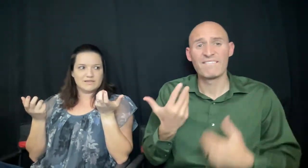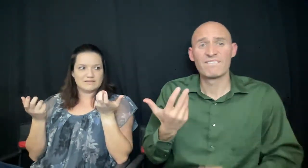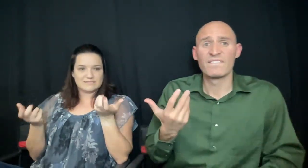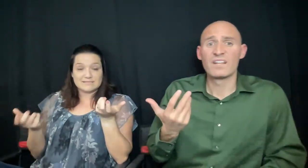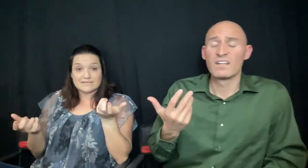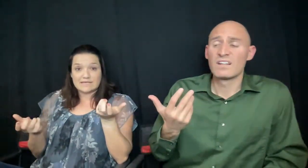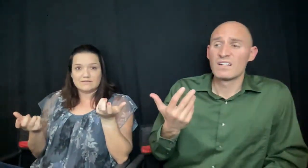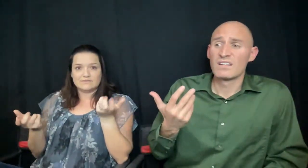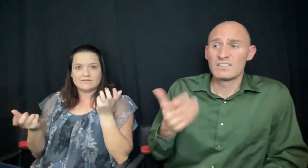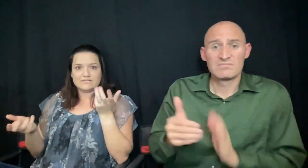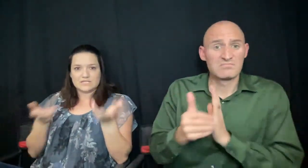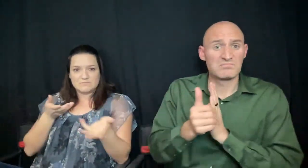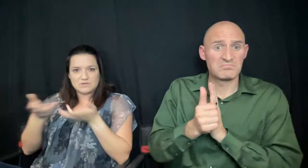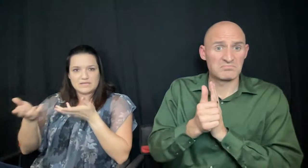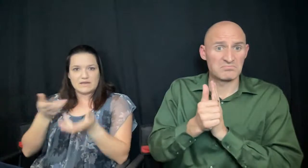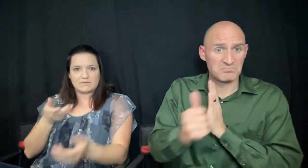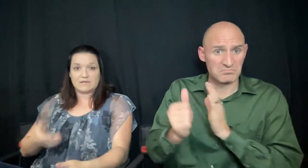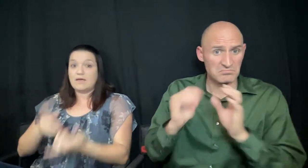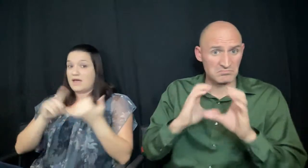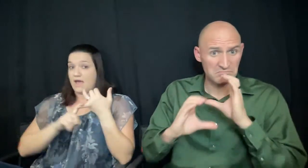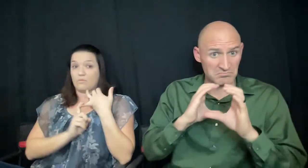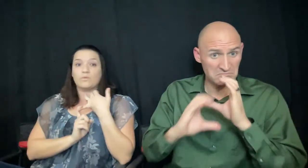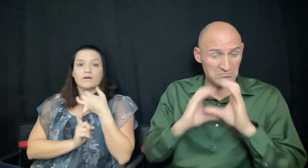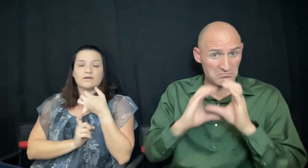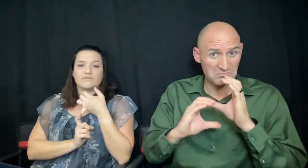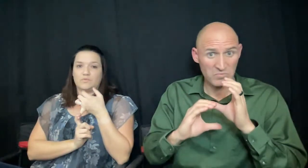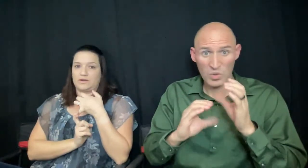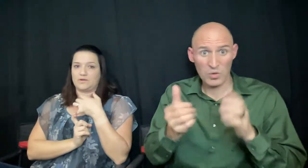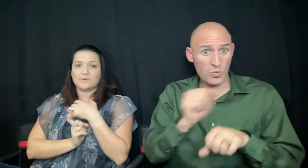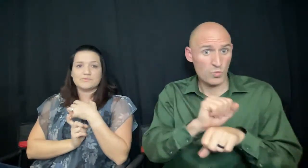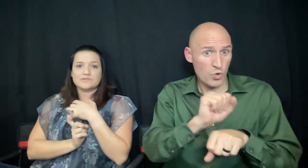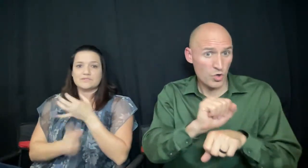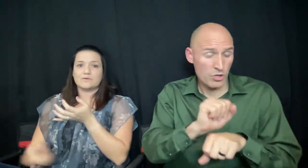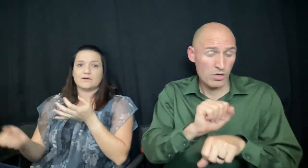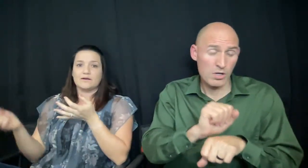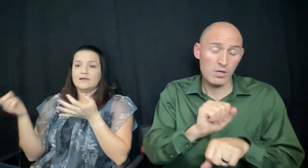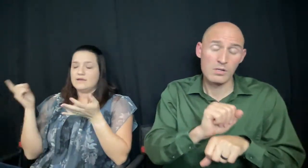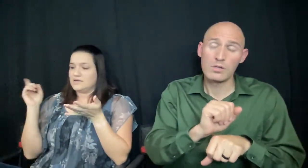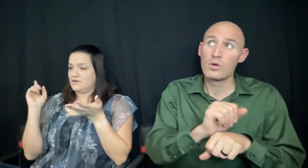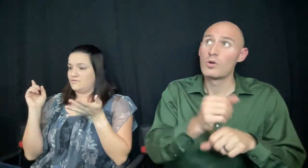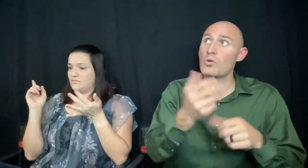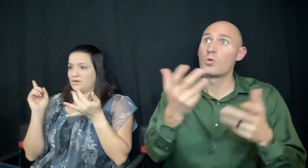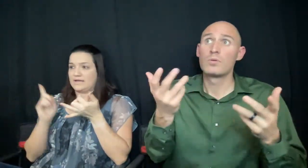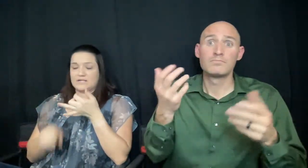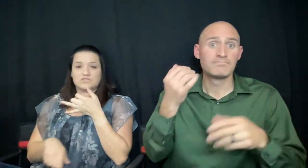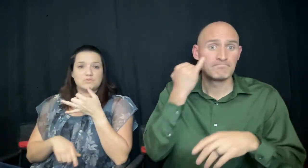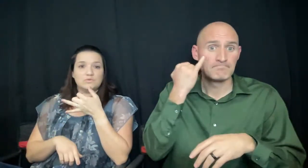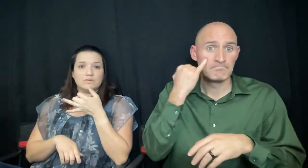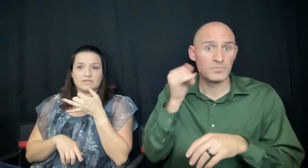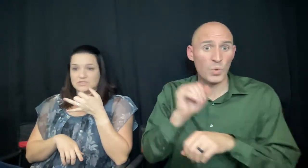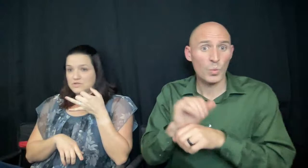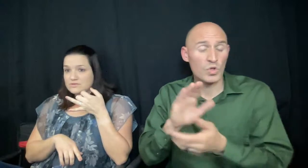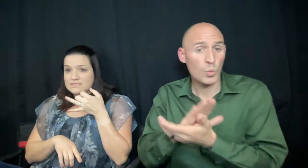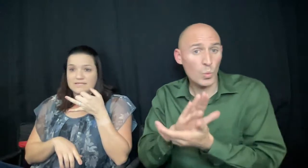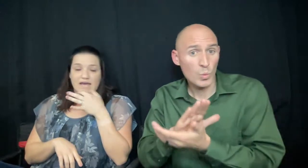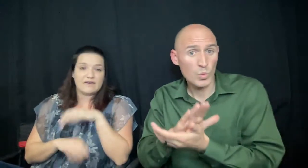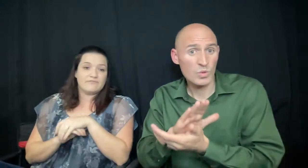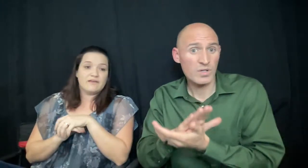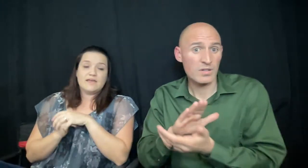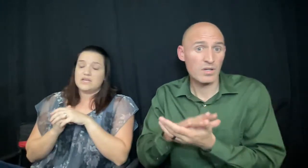this skill to communicate with them at work, if you work at a grocery store, if you're working at a school and the student's deaf,